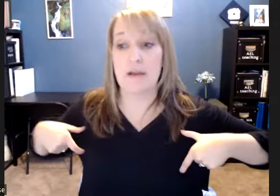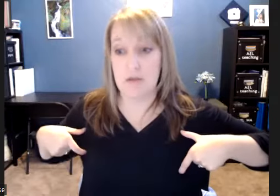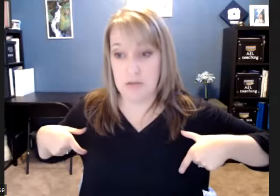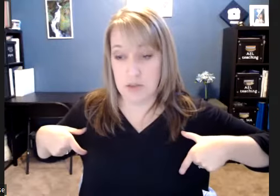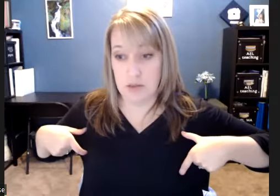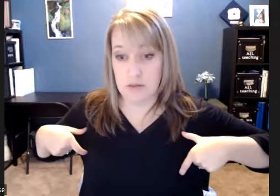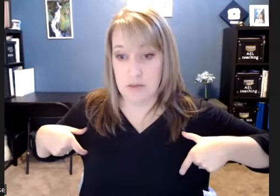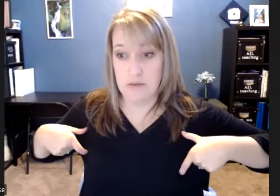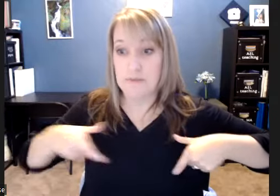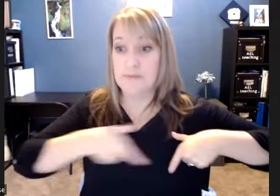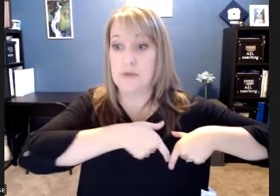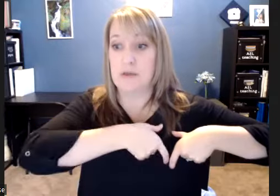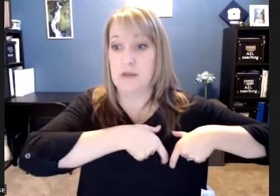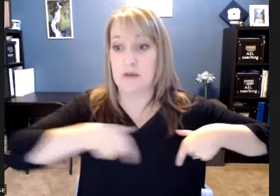writing on the shirt. Okay.